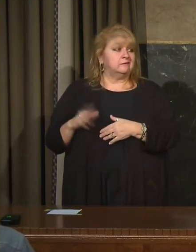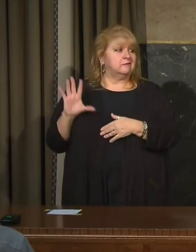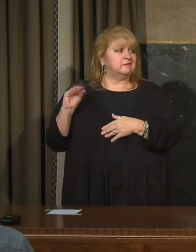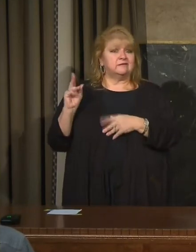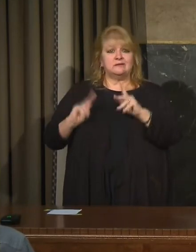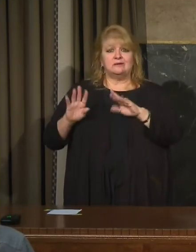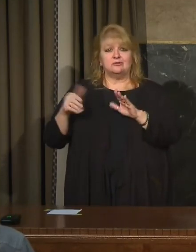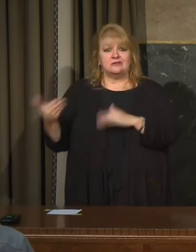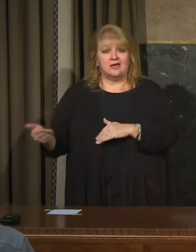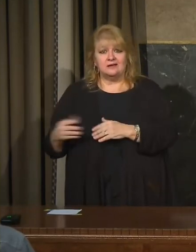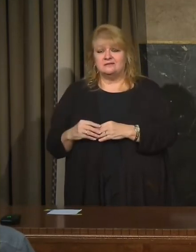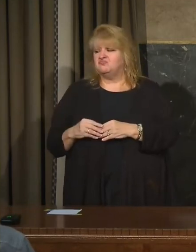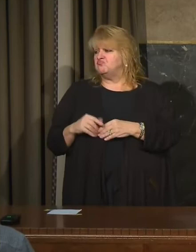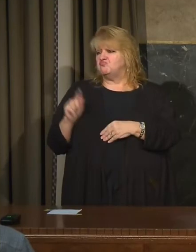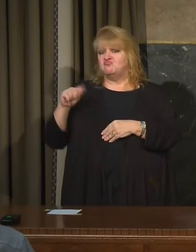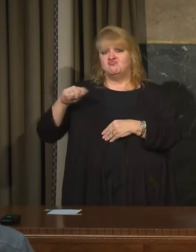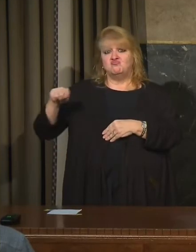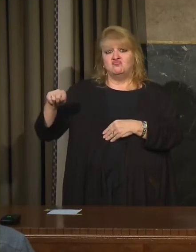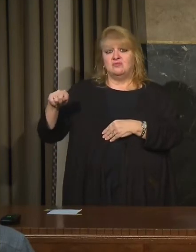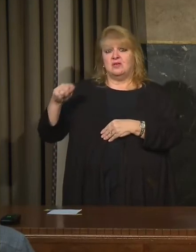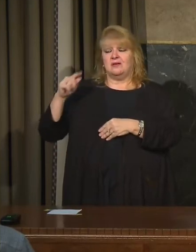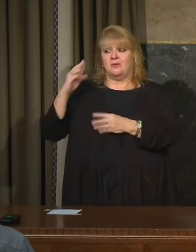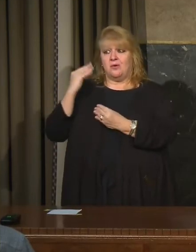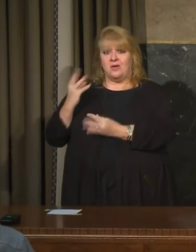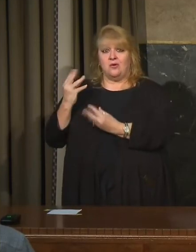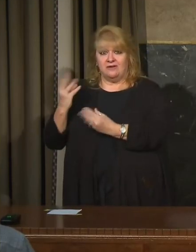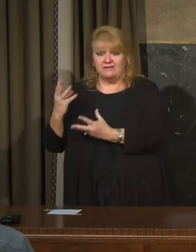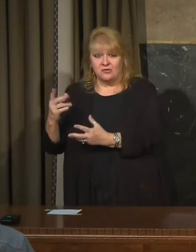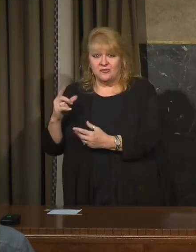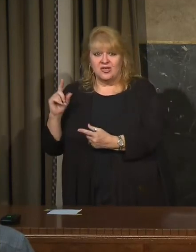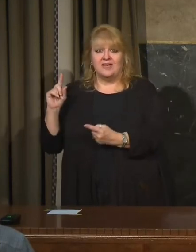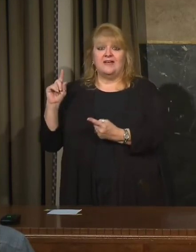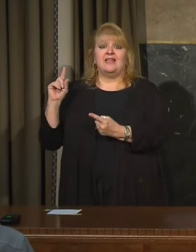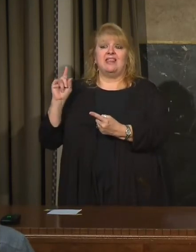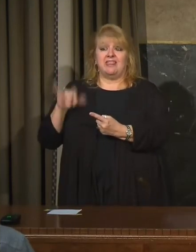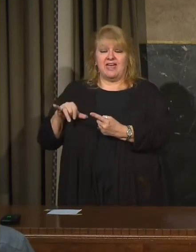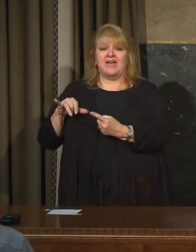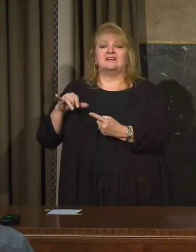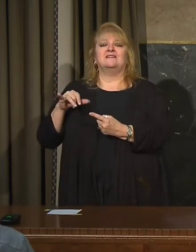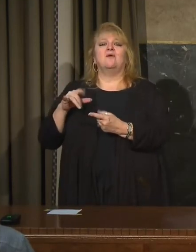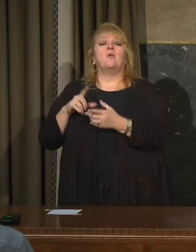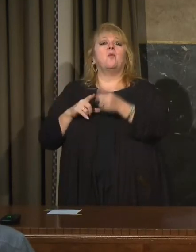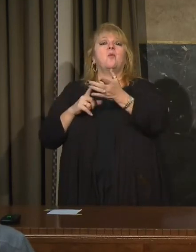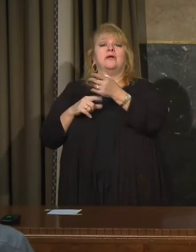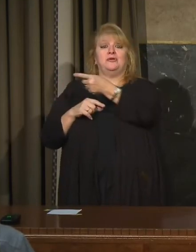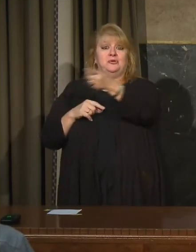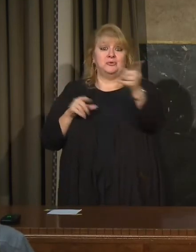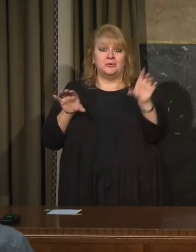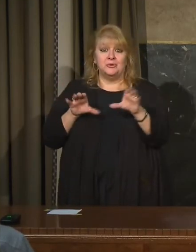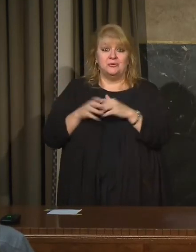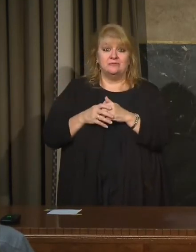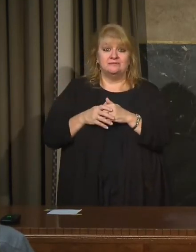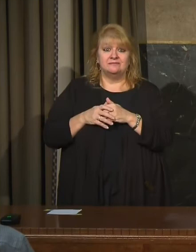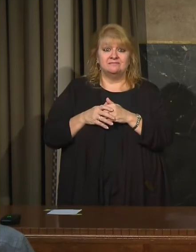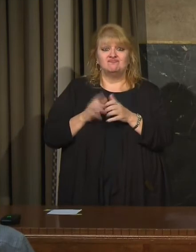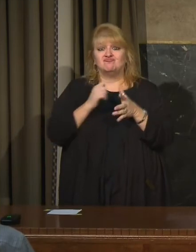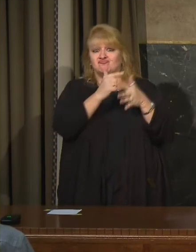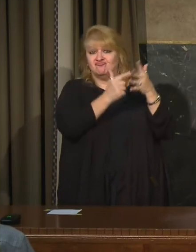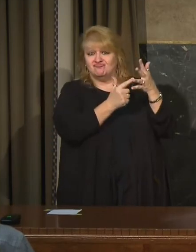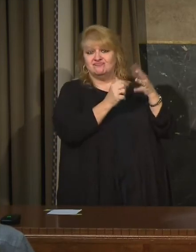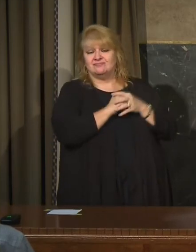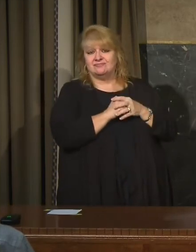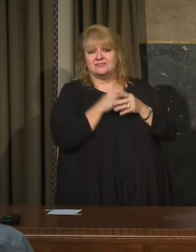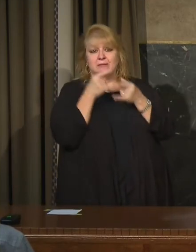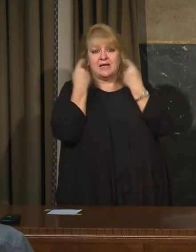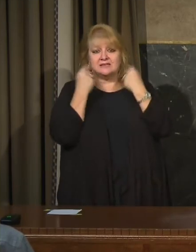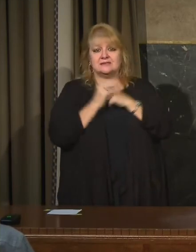that's mitigation measures. That's the only thing that's going to affect that. It's masking, it's distancing, it's washing your hands,